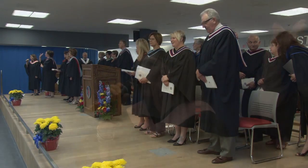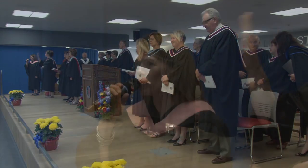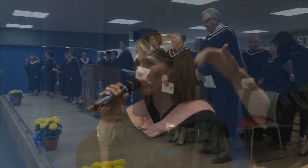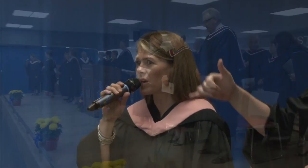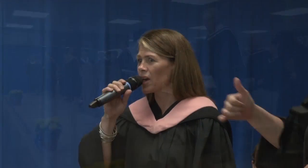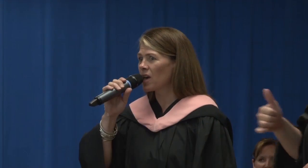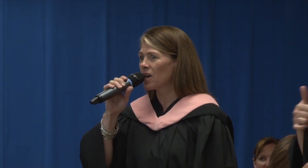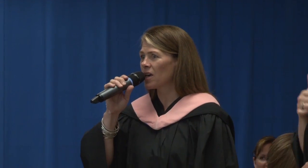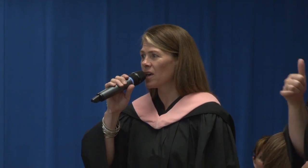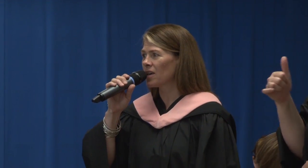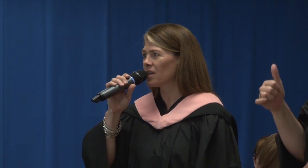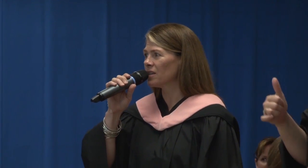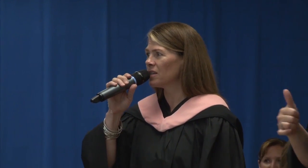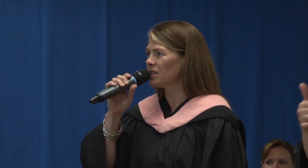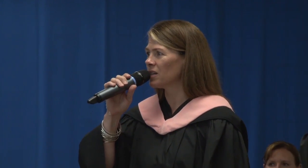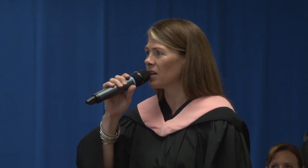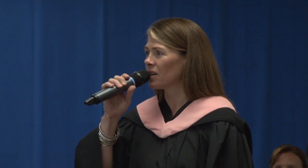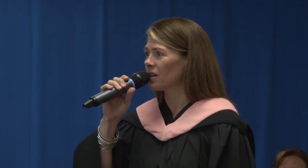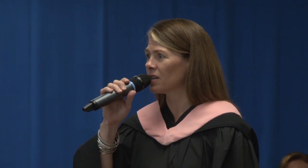O